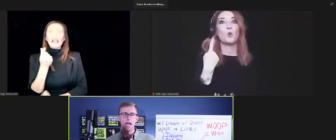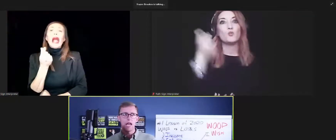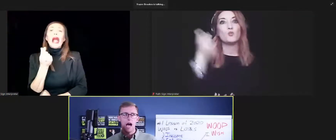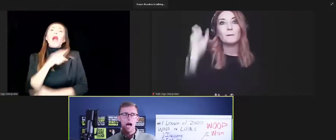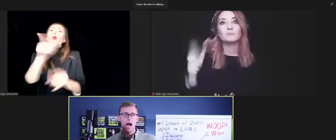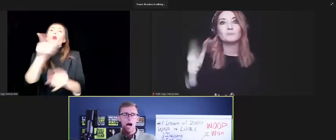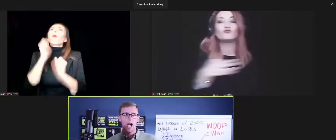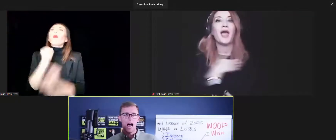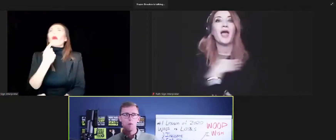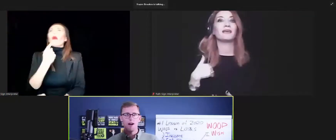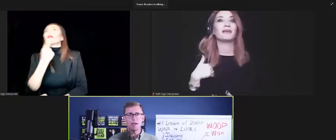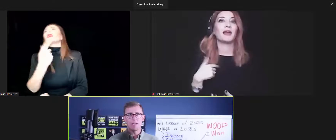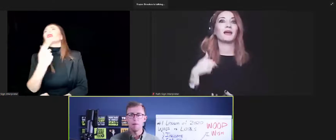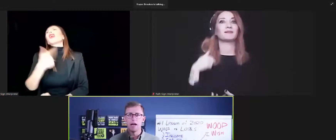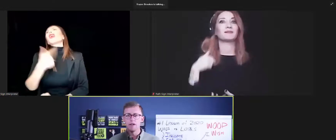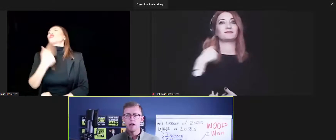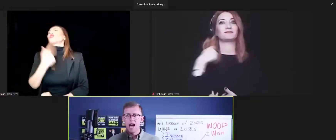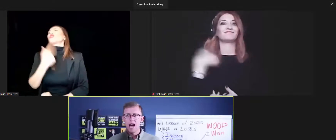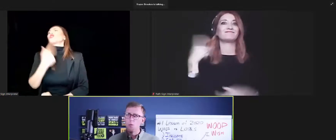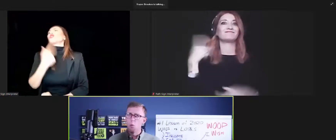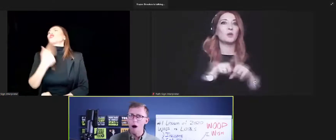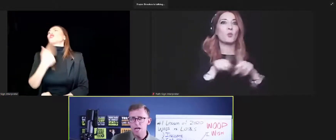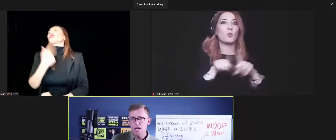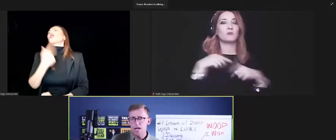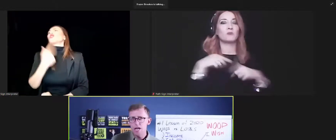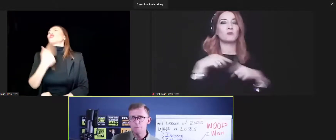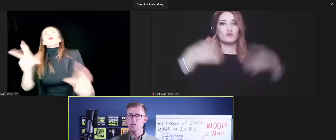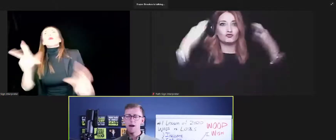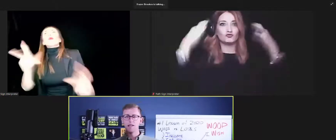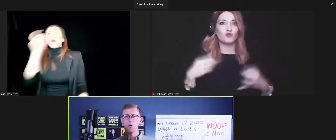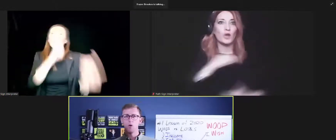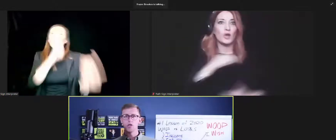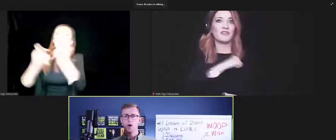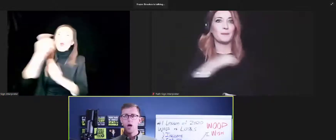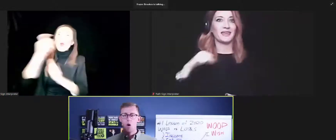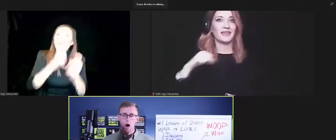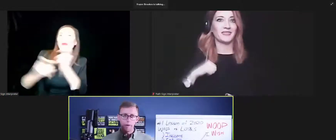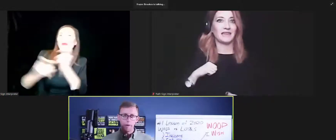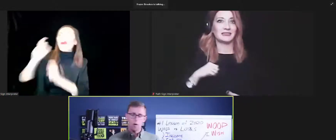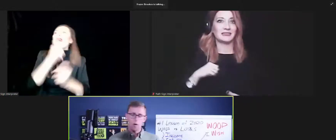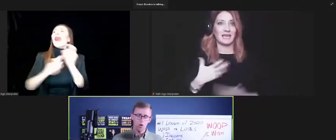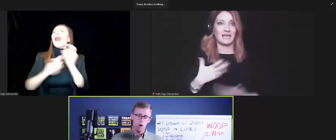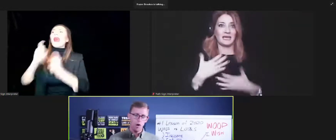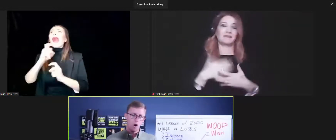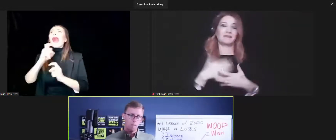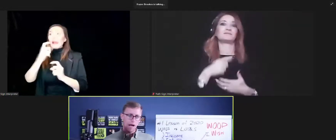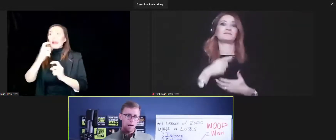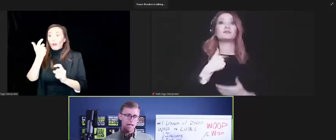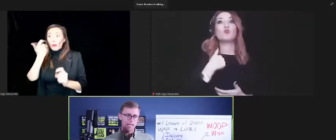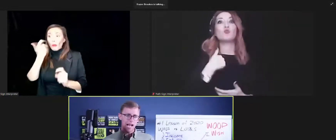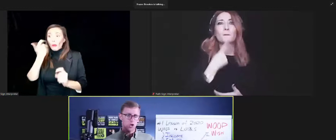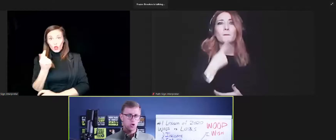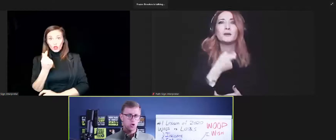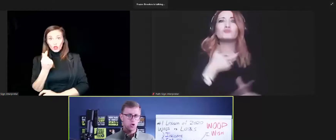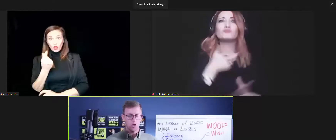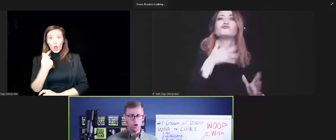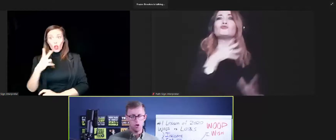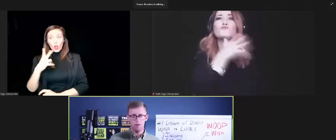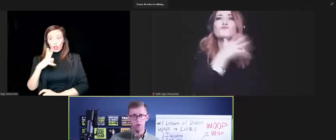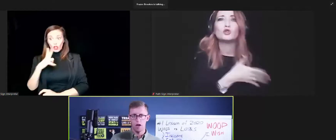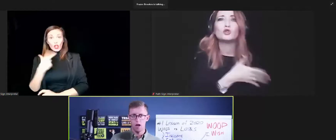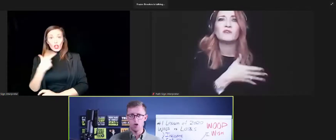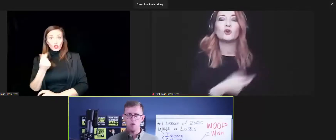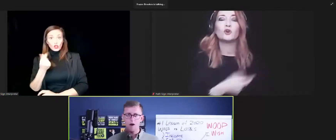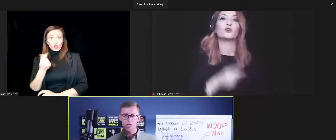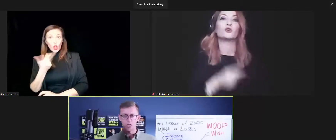money, I will have peace of mind. And why is peace of mind important to you? Well, because when I was growing up, my dad suffered with a